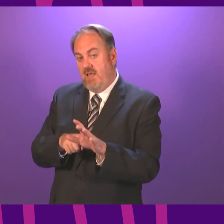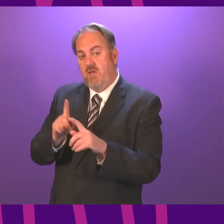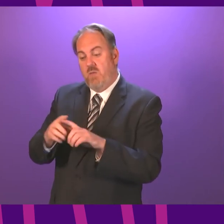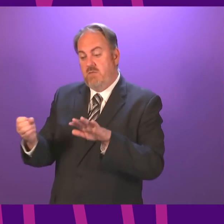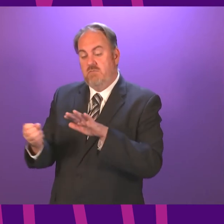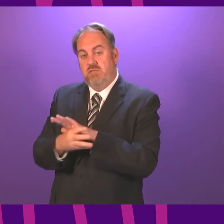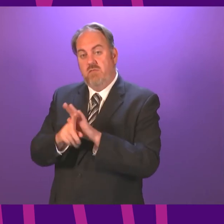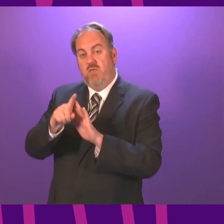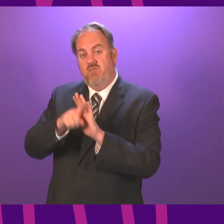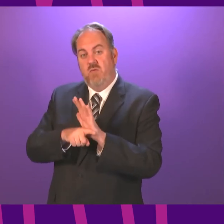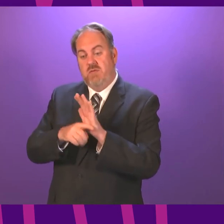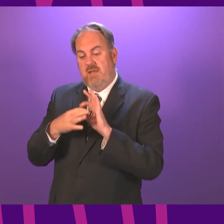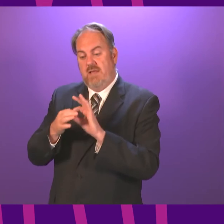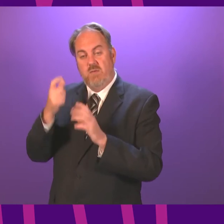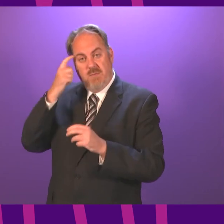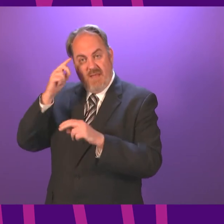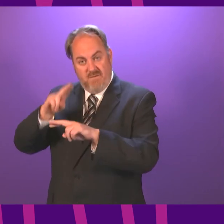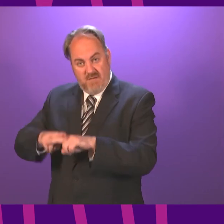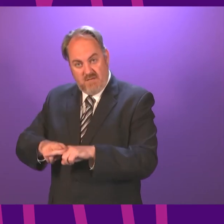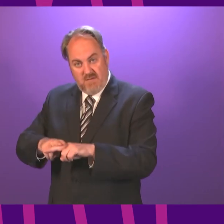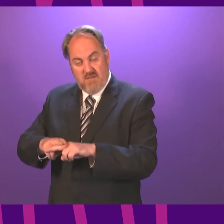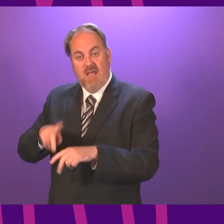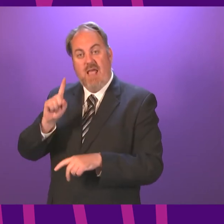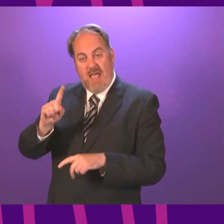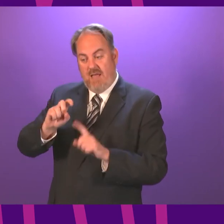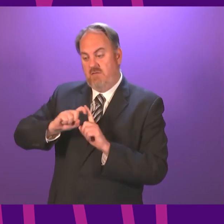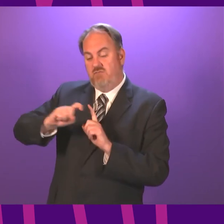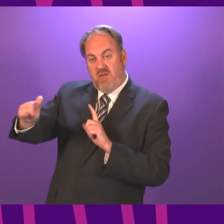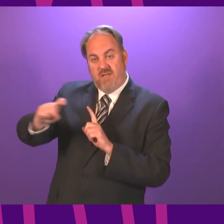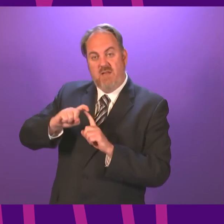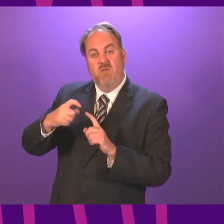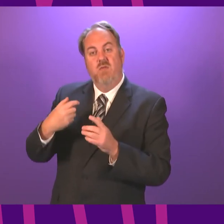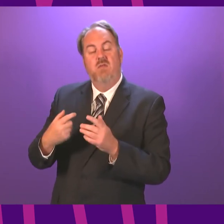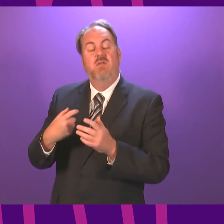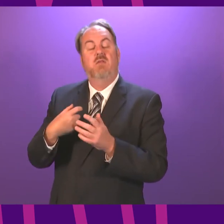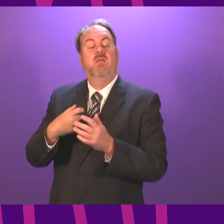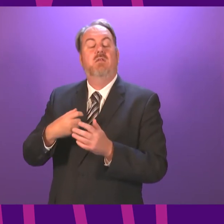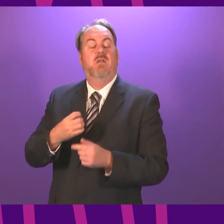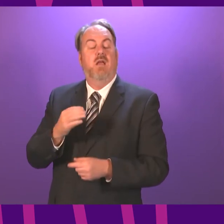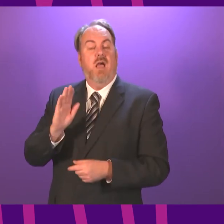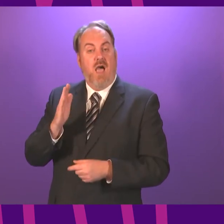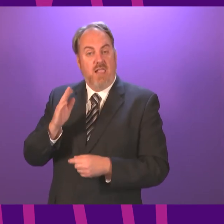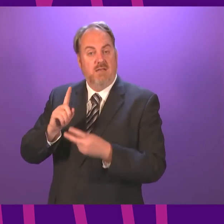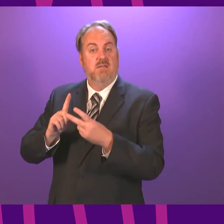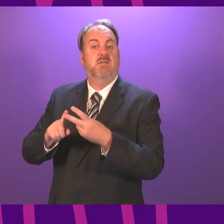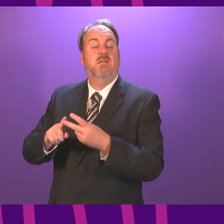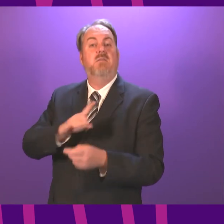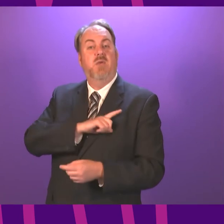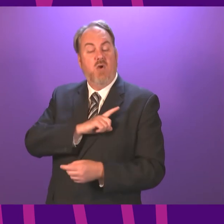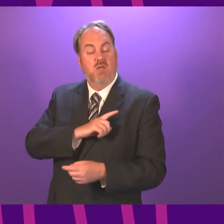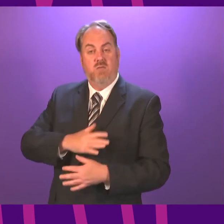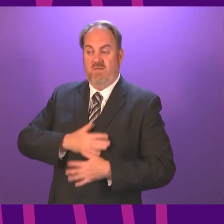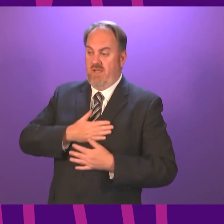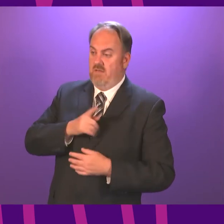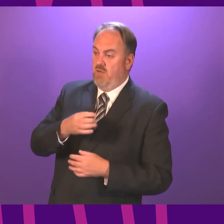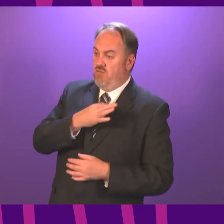on Bedford, as well as restrictions on travel to and from the Republic of Ireland on Friday the 18th of June, because we judged the relative